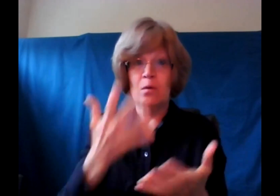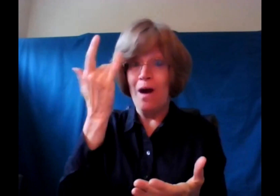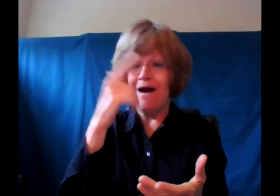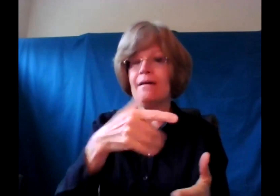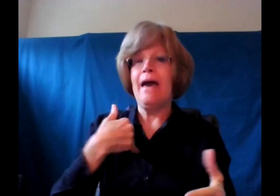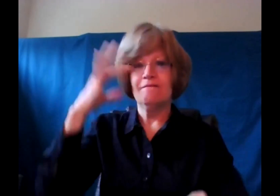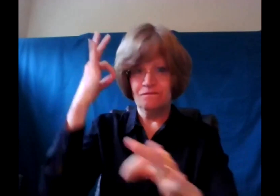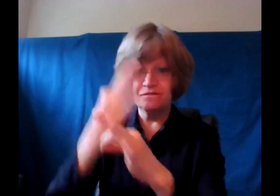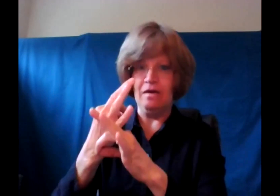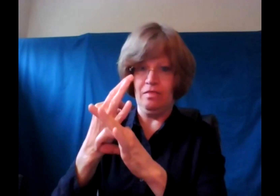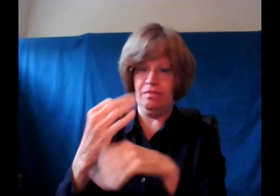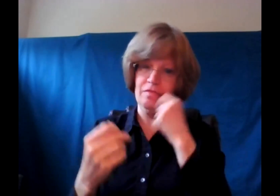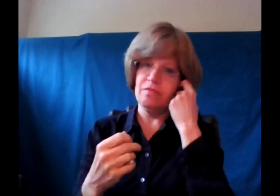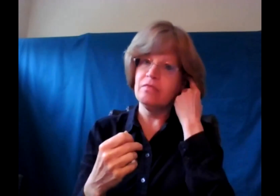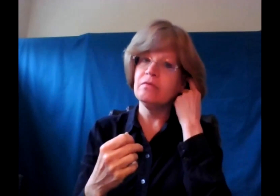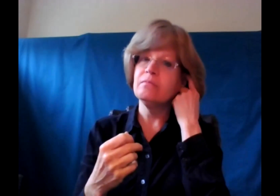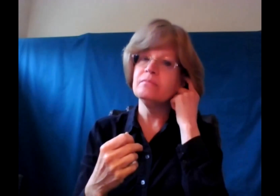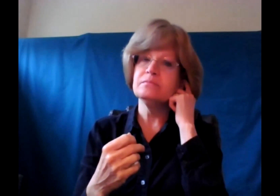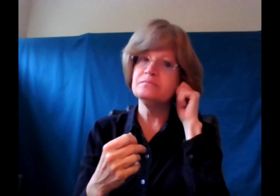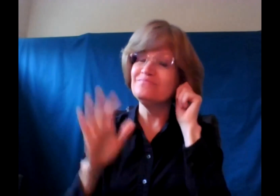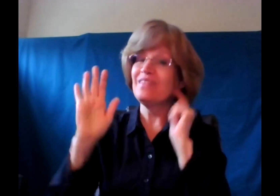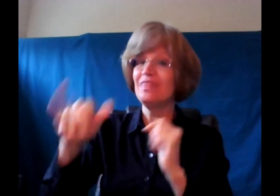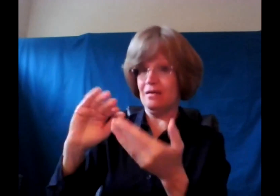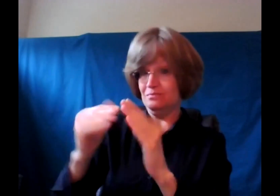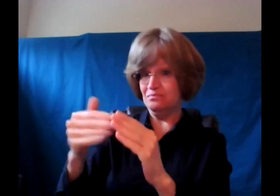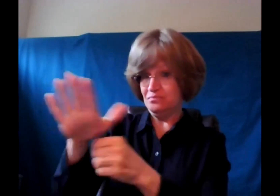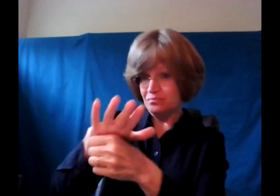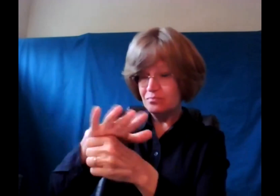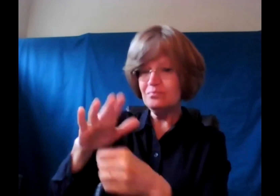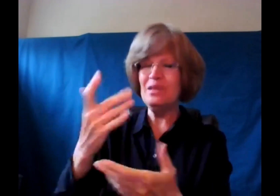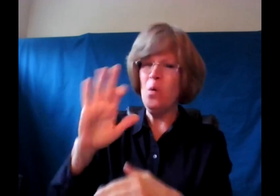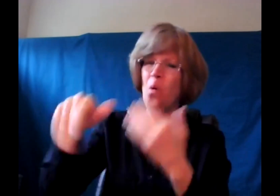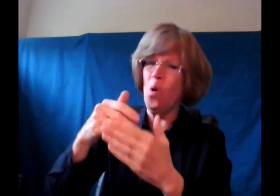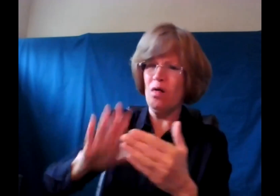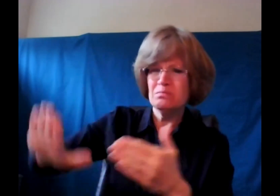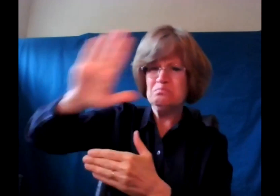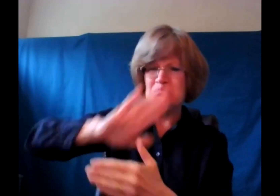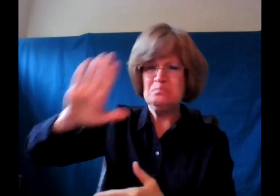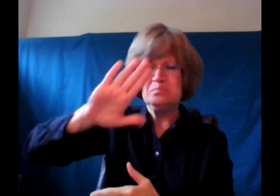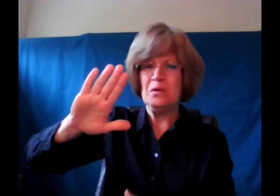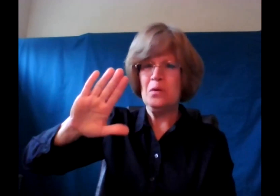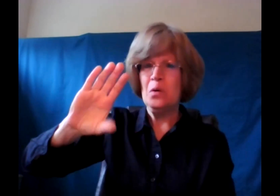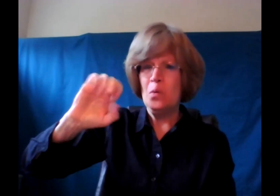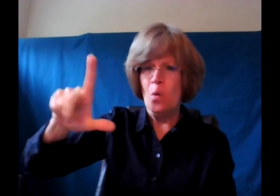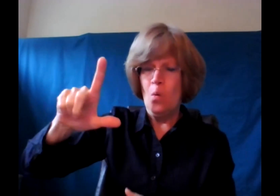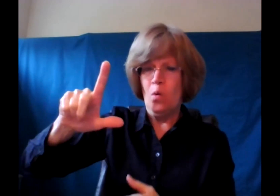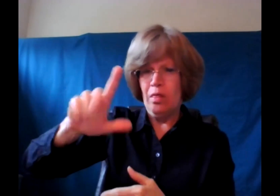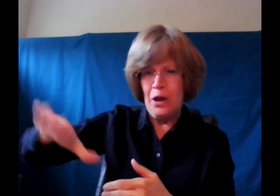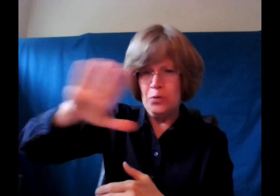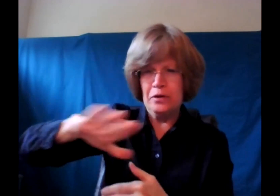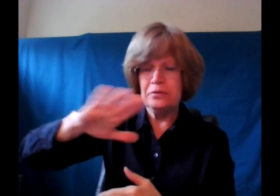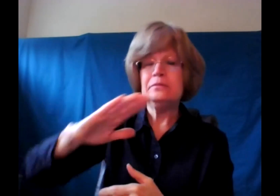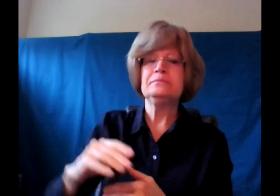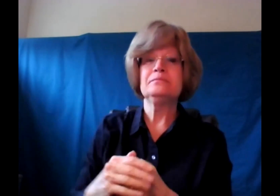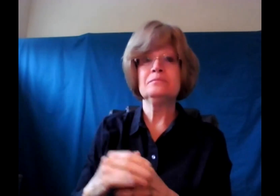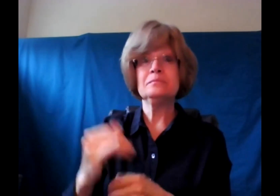faith. Now, it was customary in Latrobe and probably all of the coal mine regions that